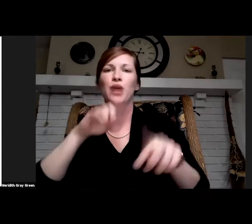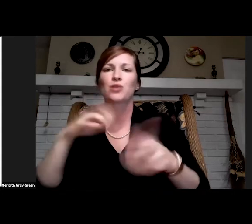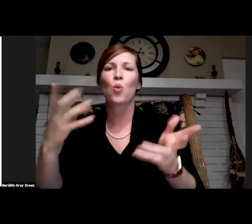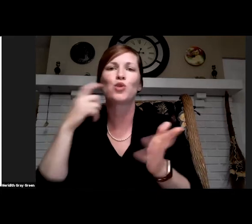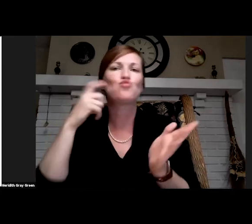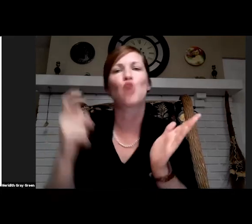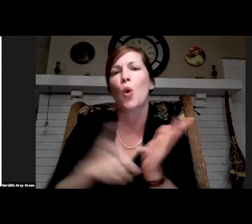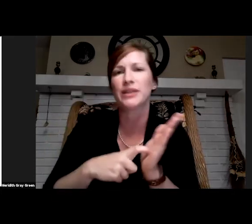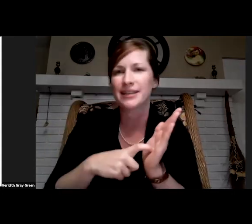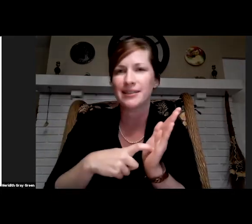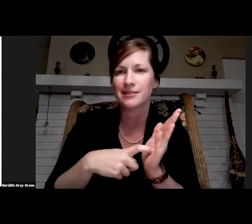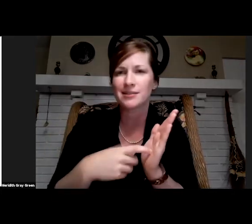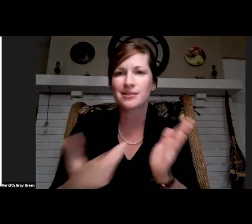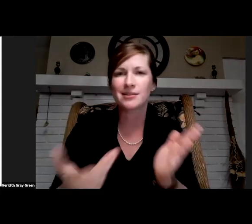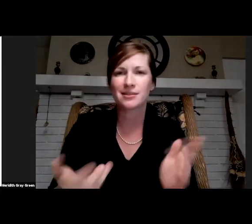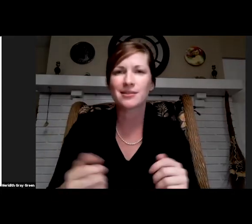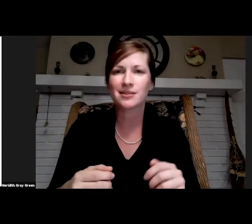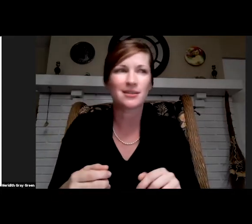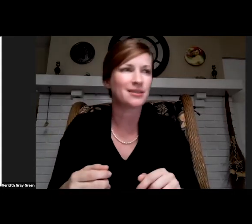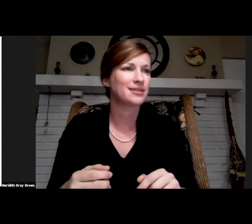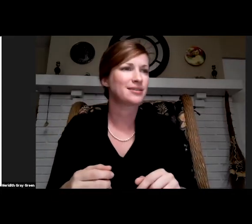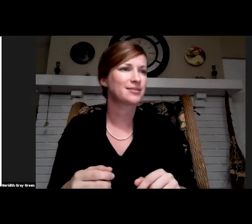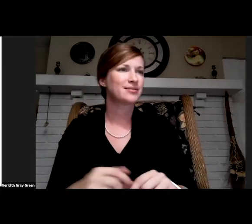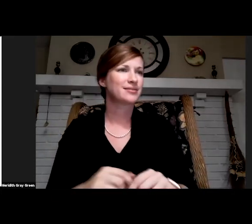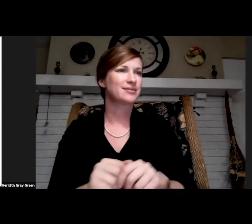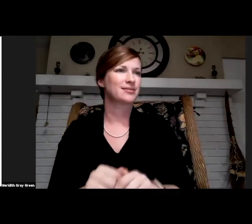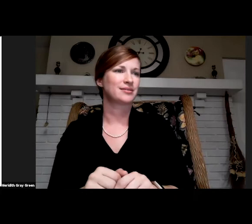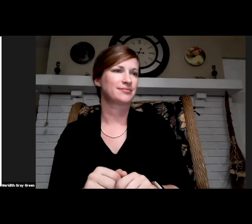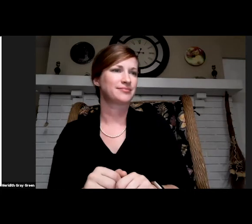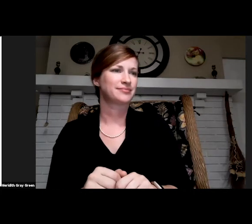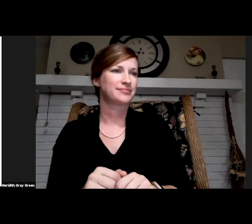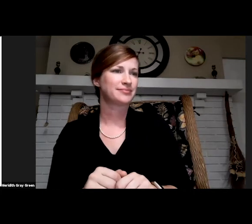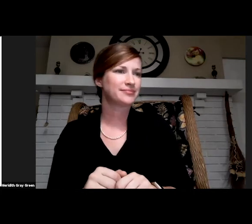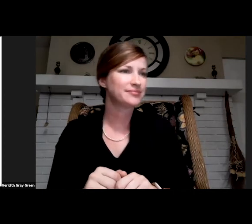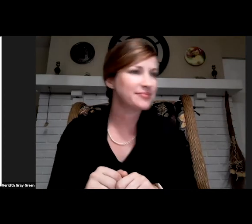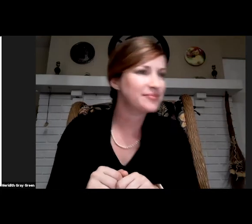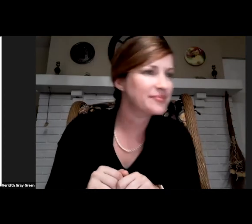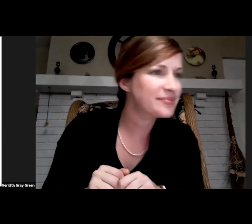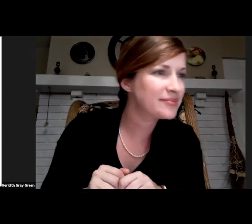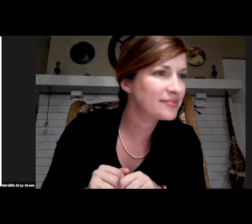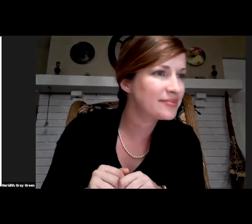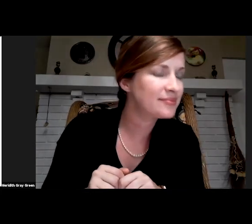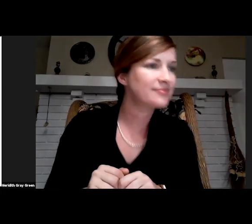this piece, I'm curious what your reaction is initially. What do you notice?